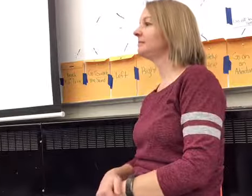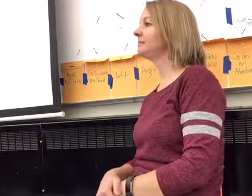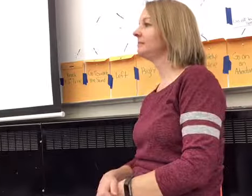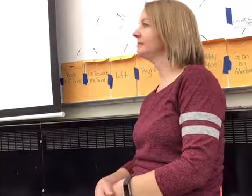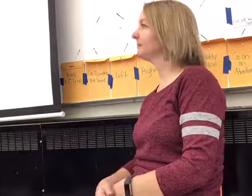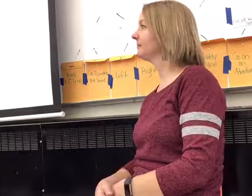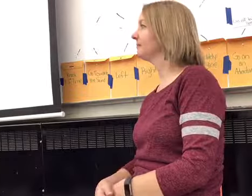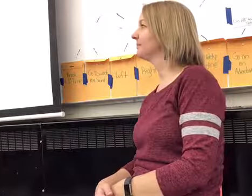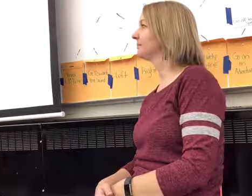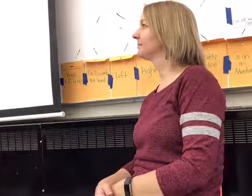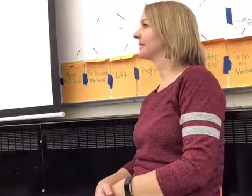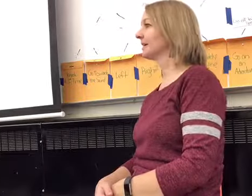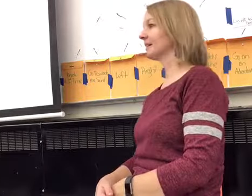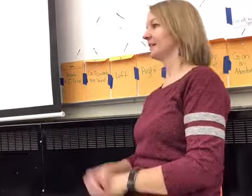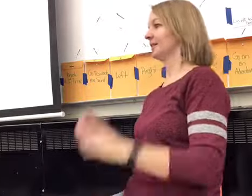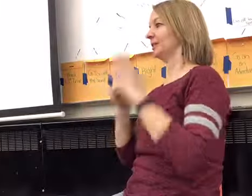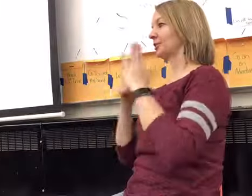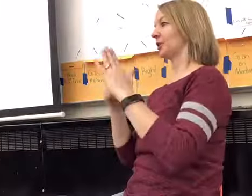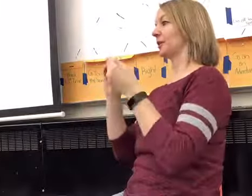All right, fingers up. What is it?